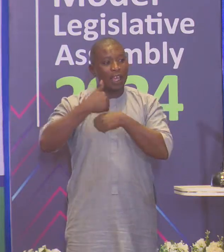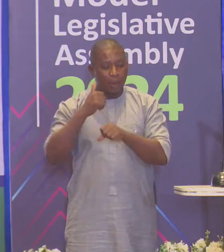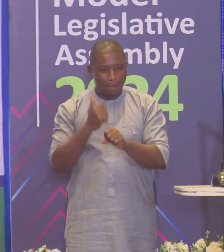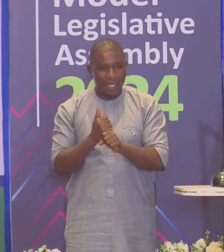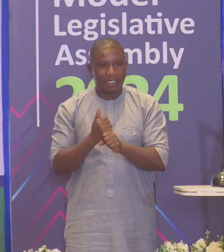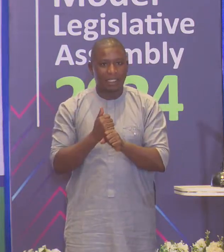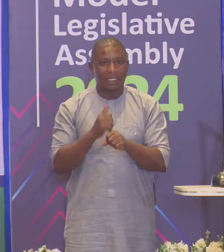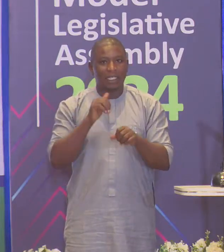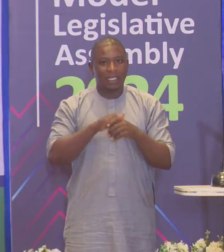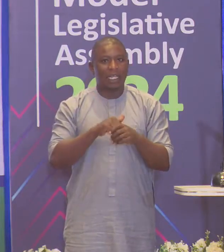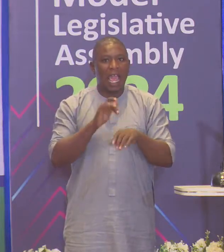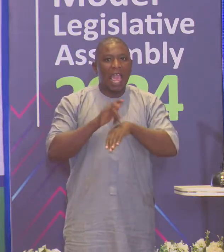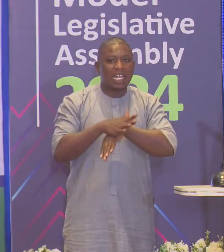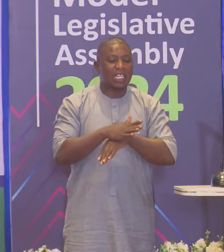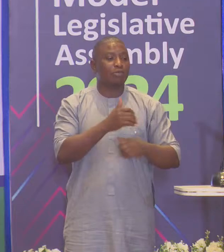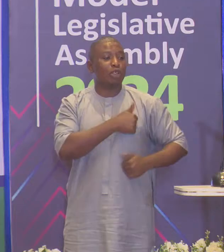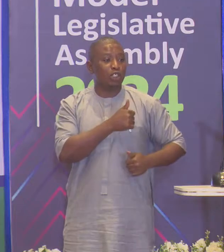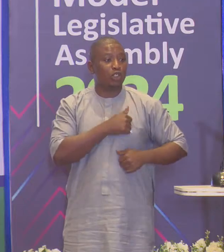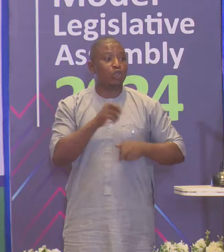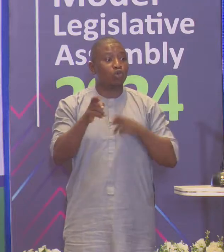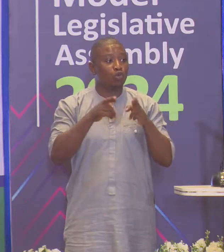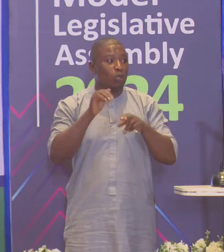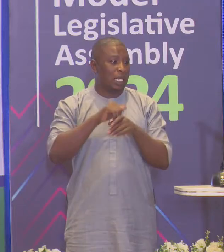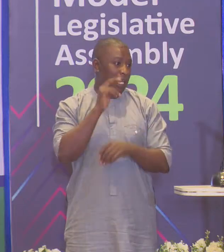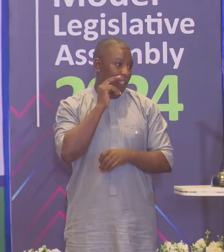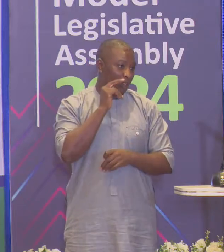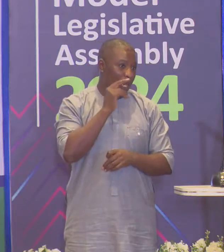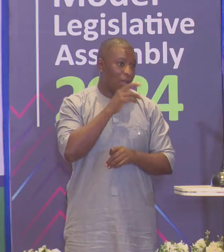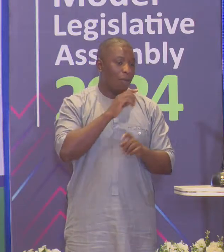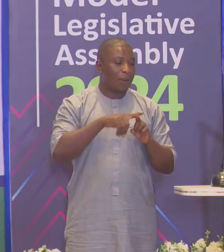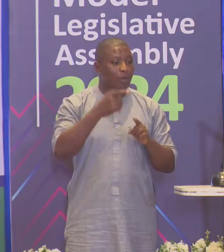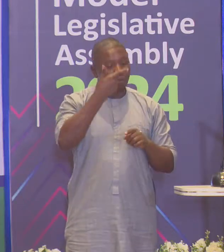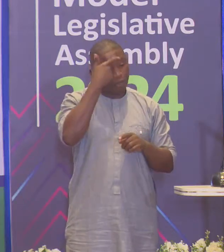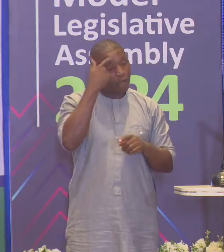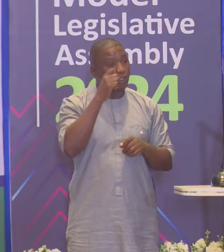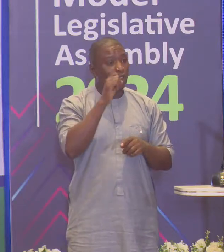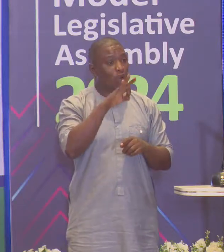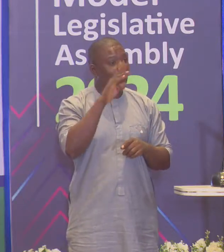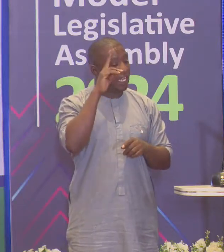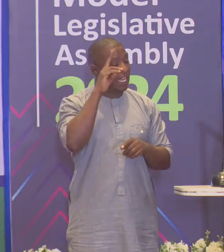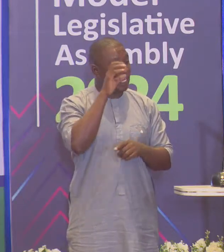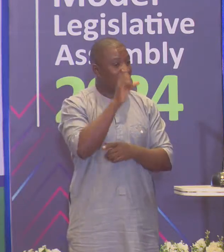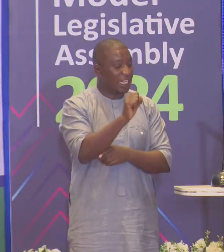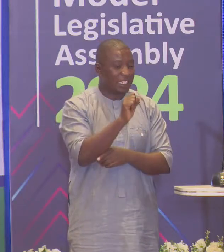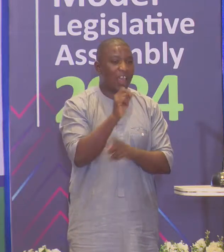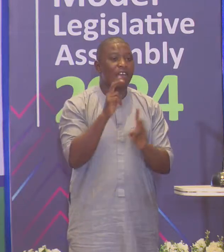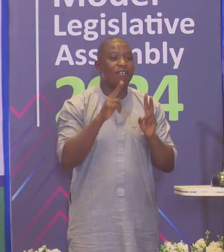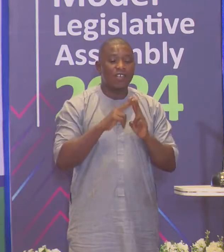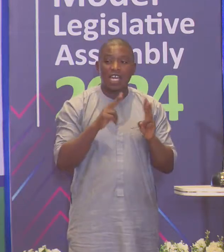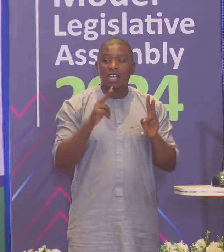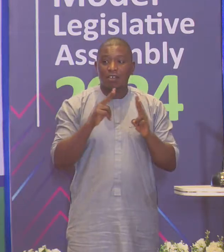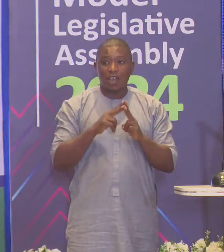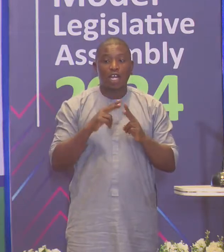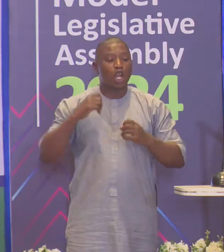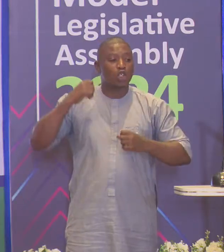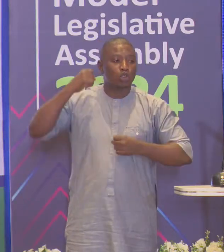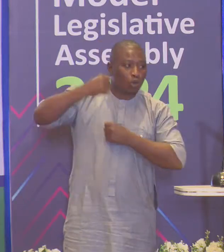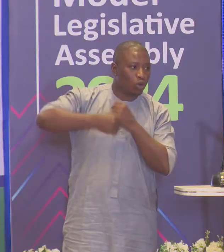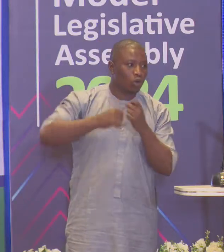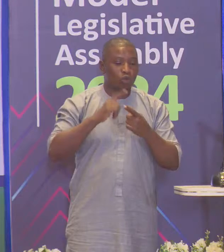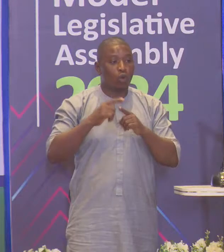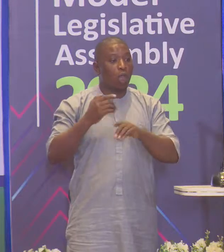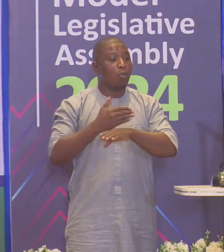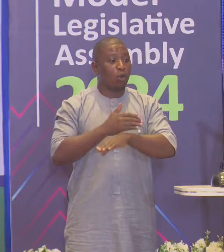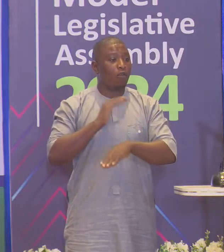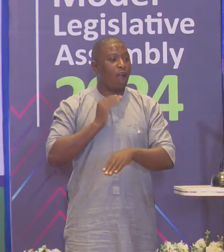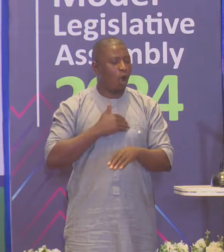in Nigeria. And because of his very selfless struggle to improve our society.